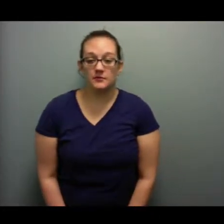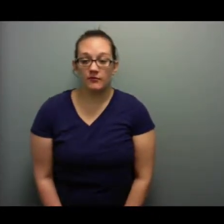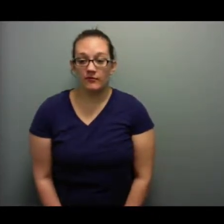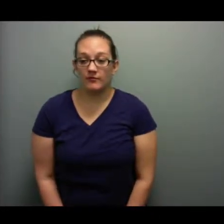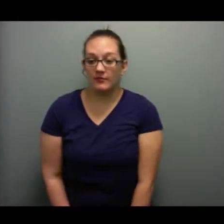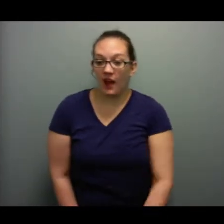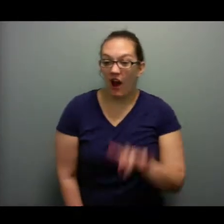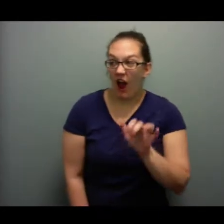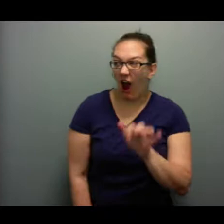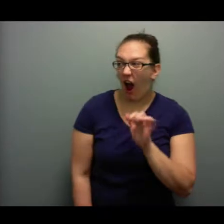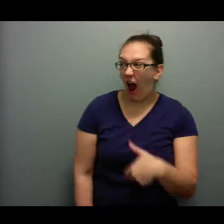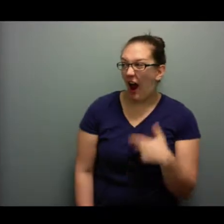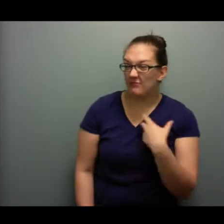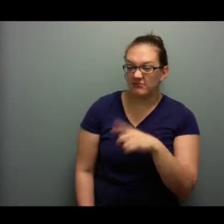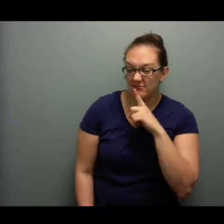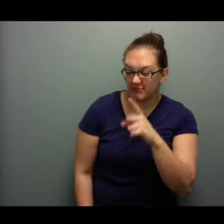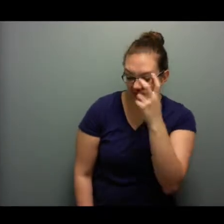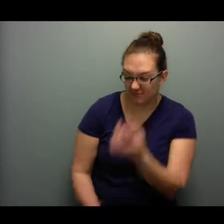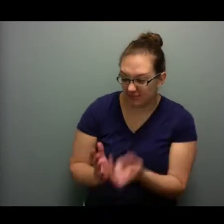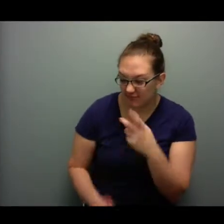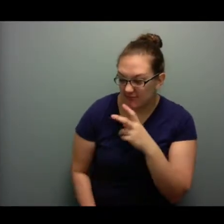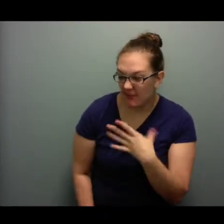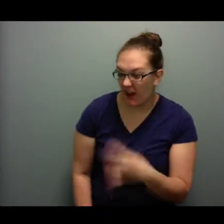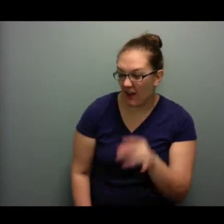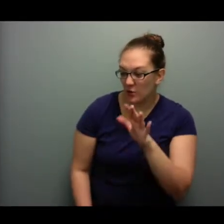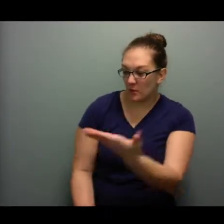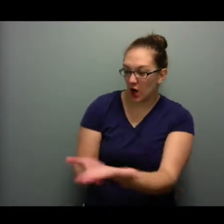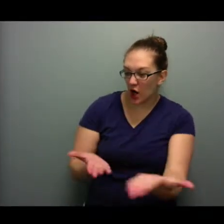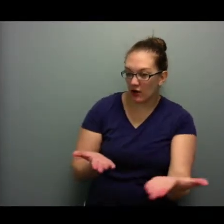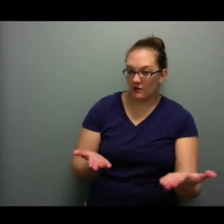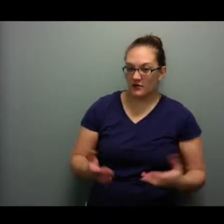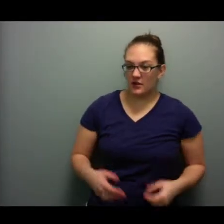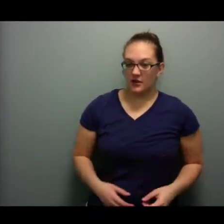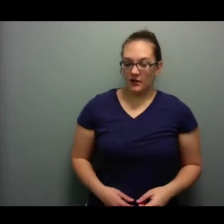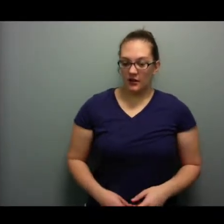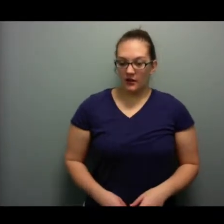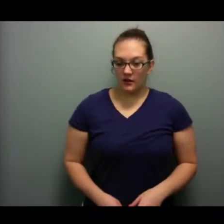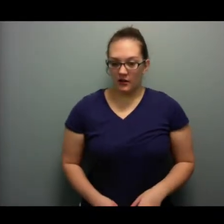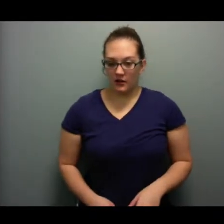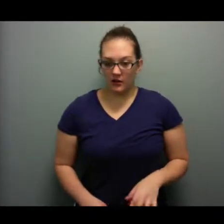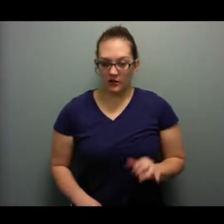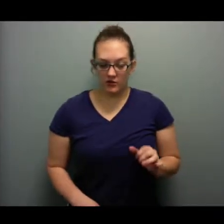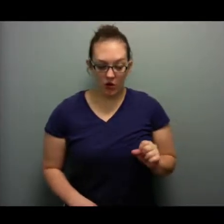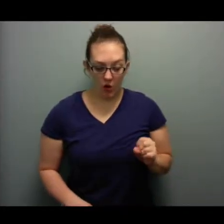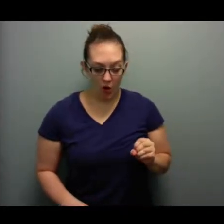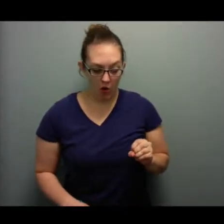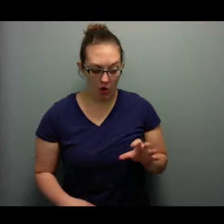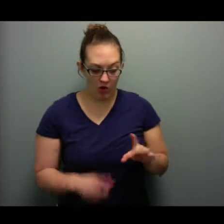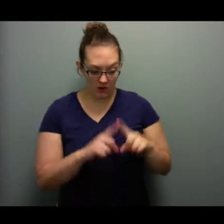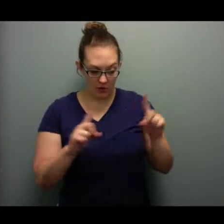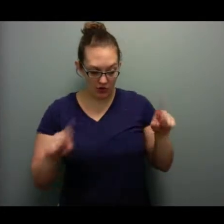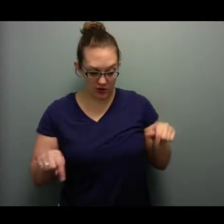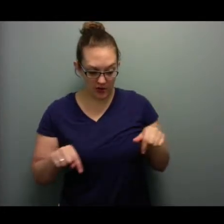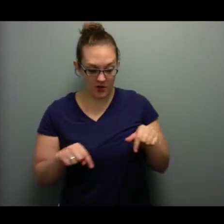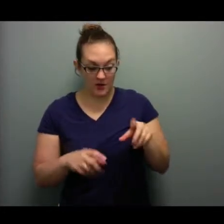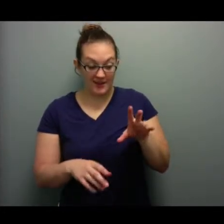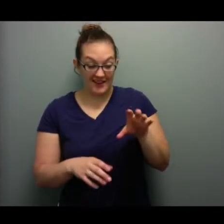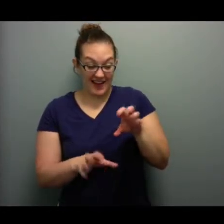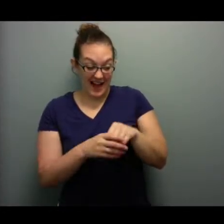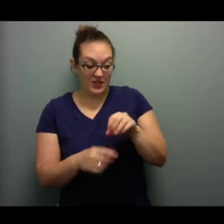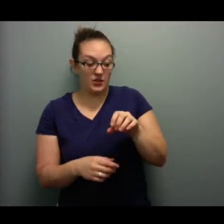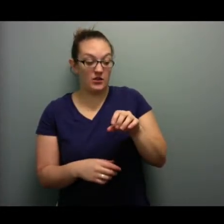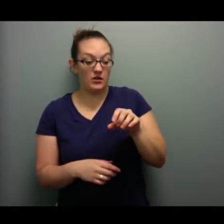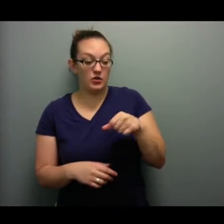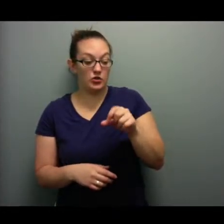I like your proof. What did you do there? Show the numbers, the number in square inches, and